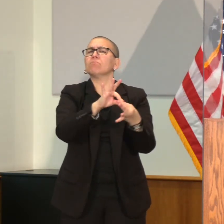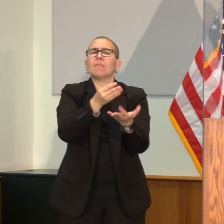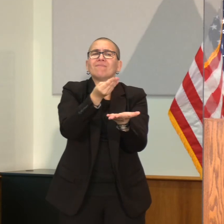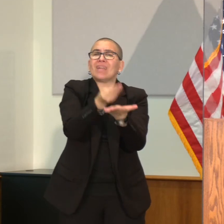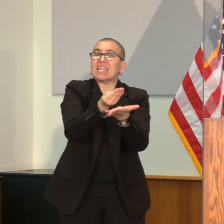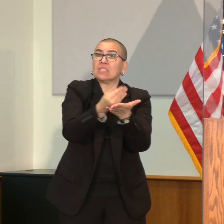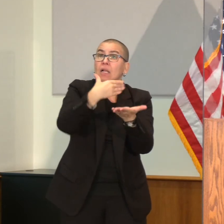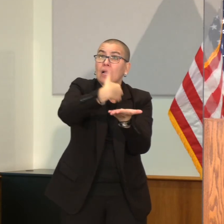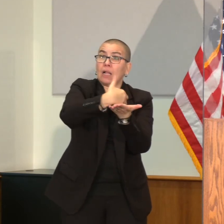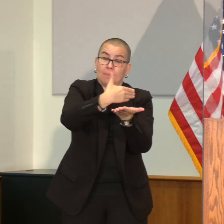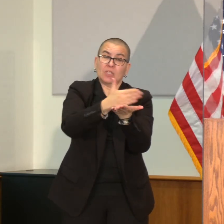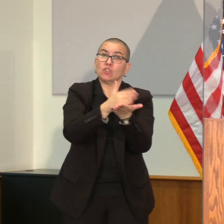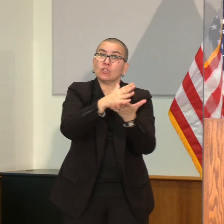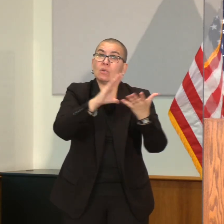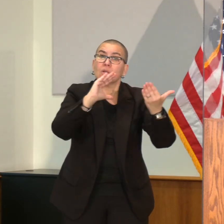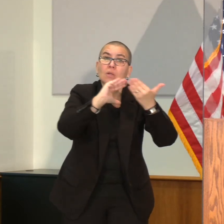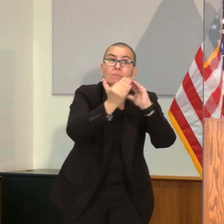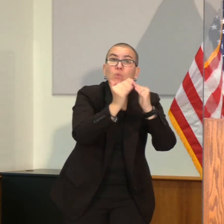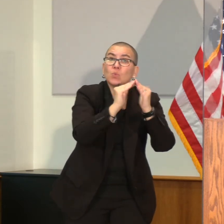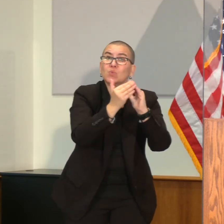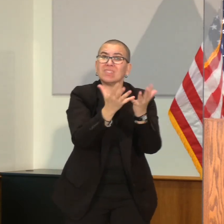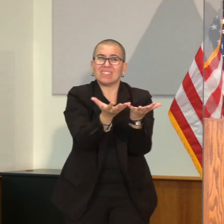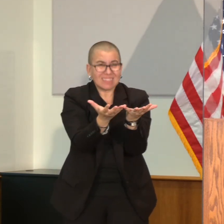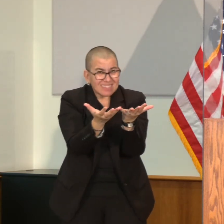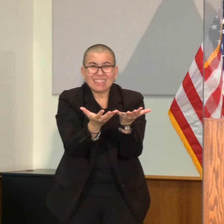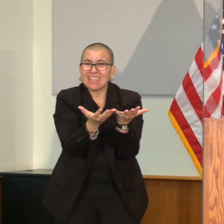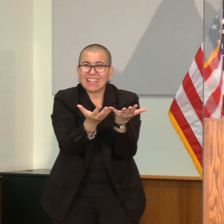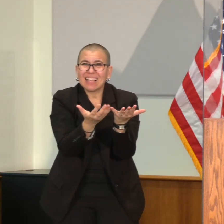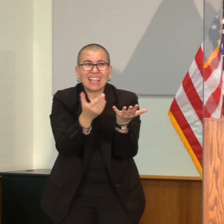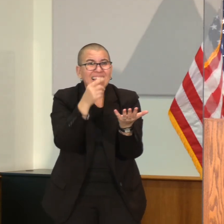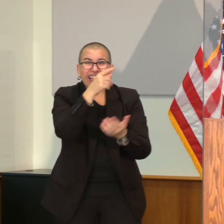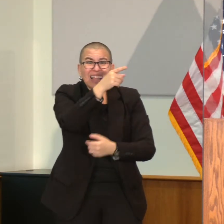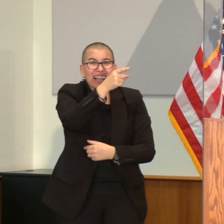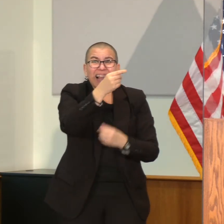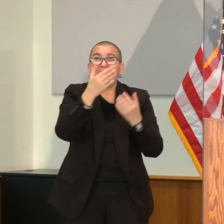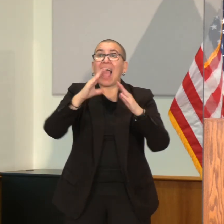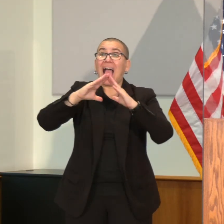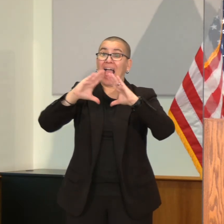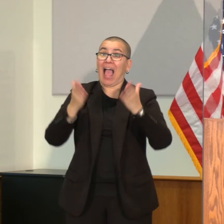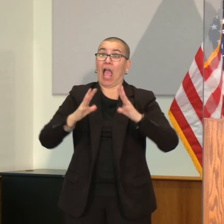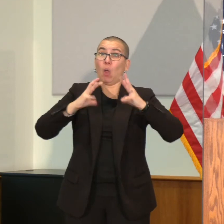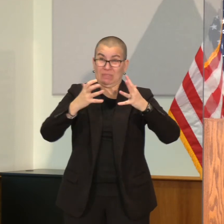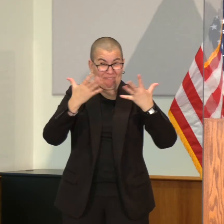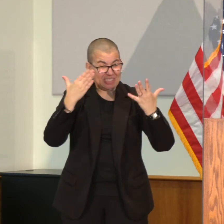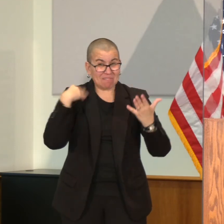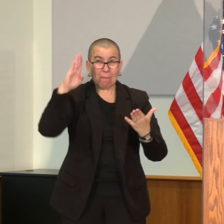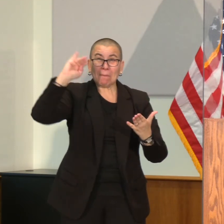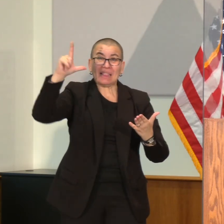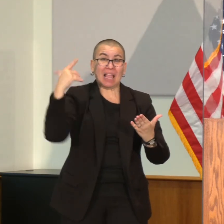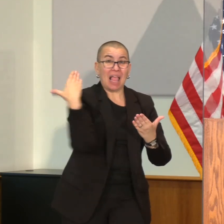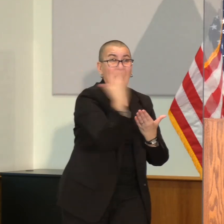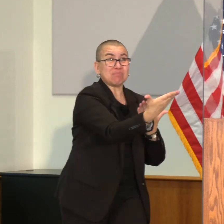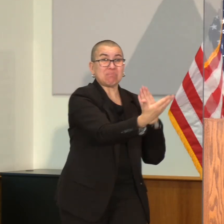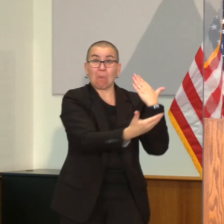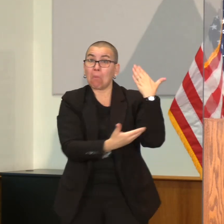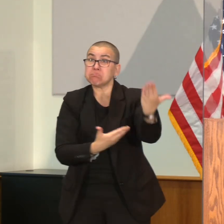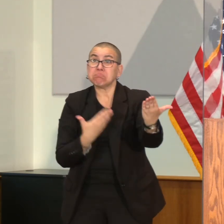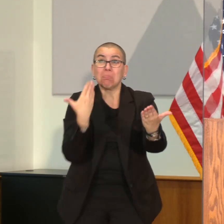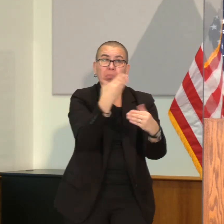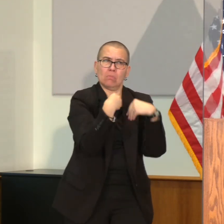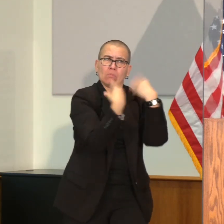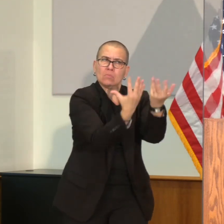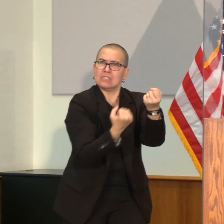to violence. There is a lot that the House brings to the conference committee from which to choose, including